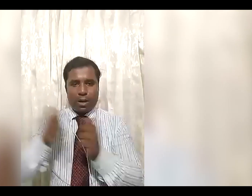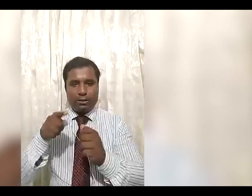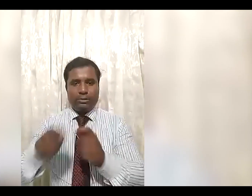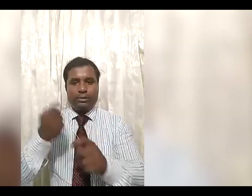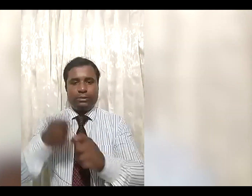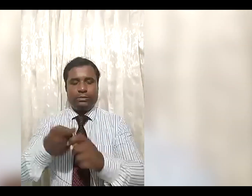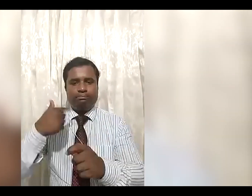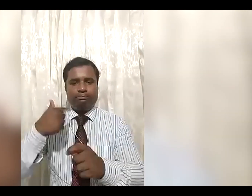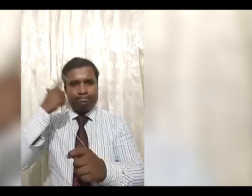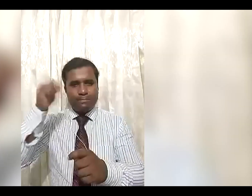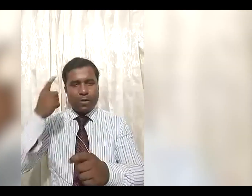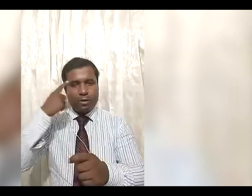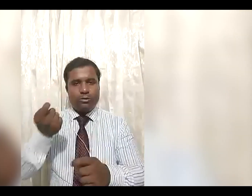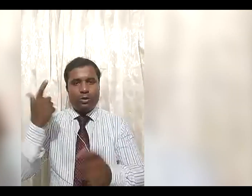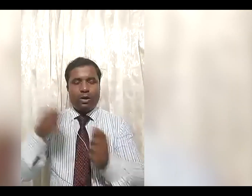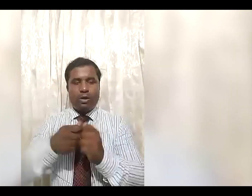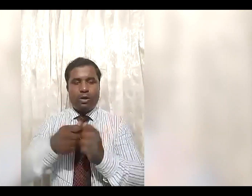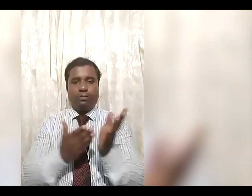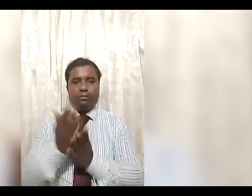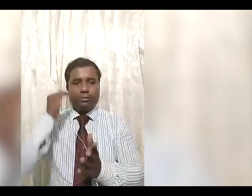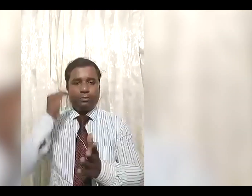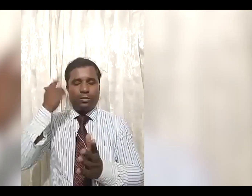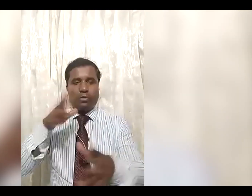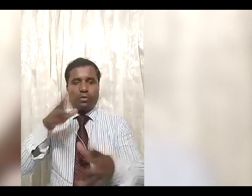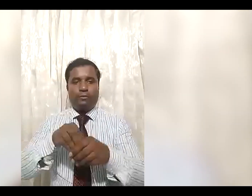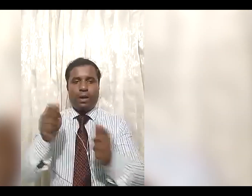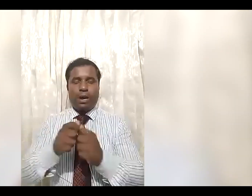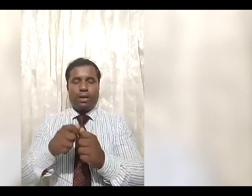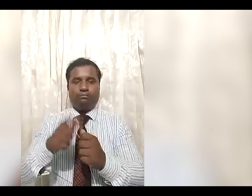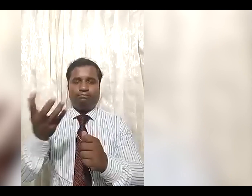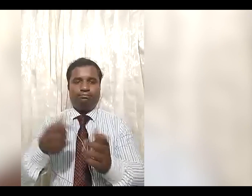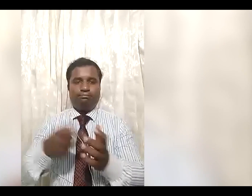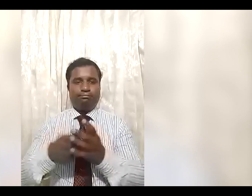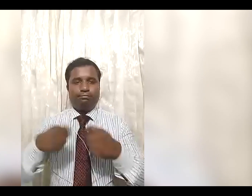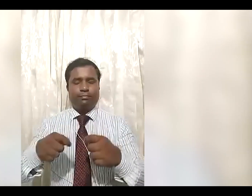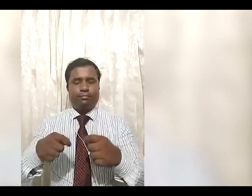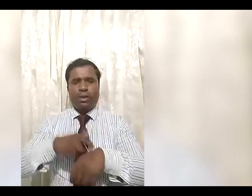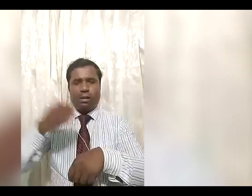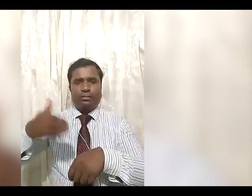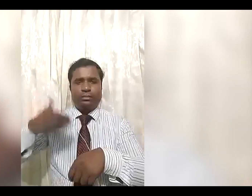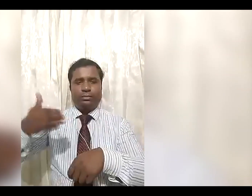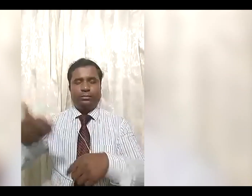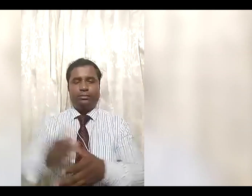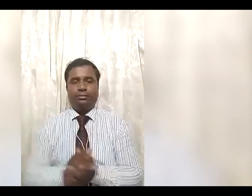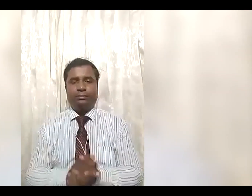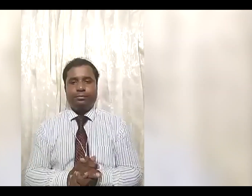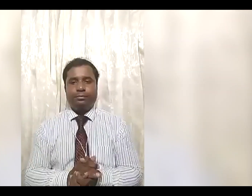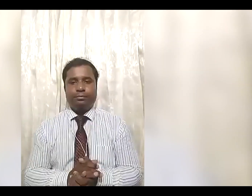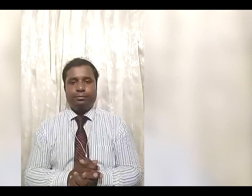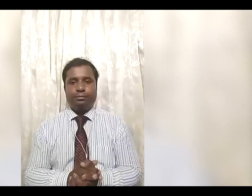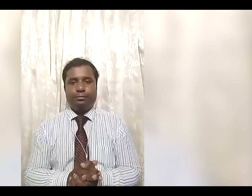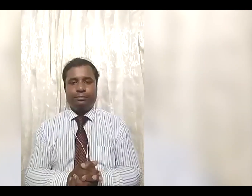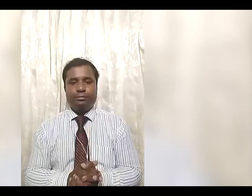mind not being able to vote, that exact phrase, unsound mind. And so sometimes also that phrase is applied to people with